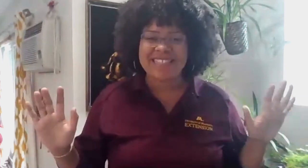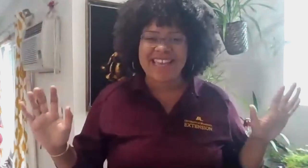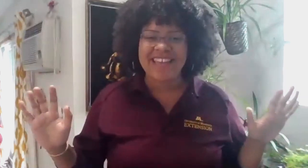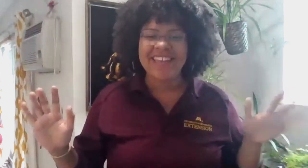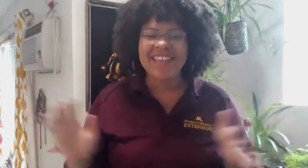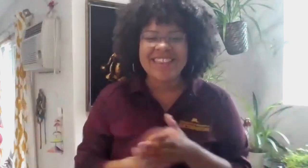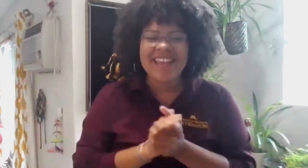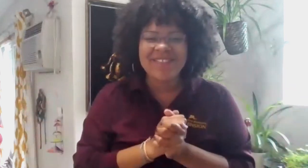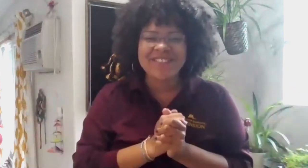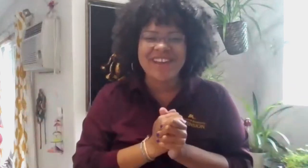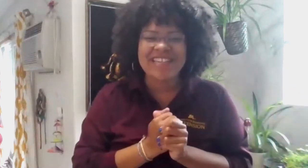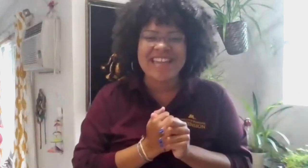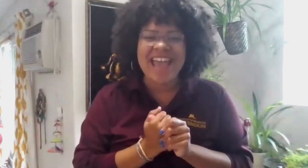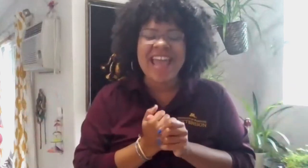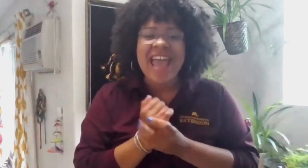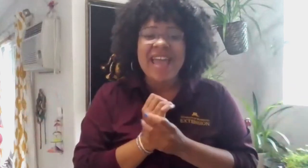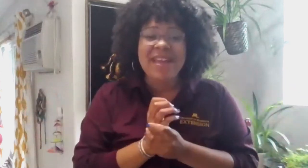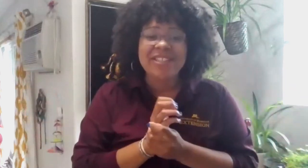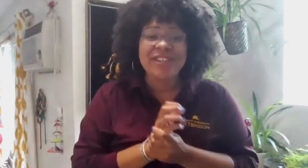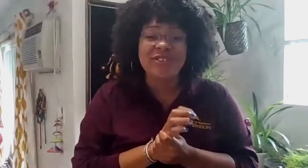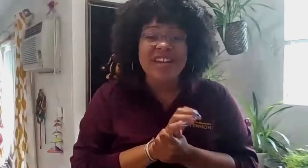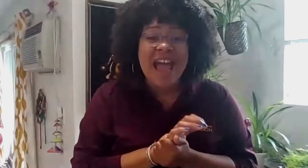practicing. Thanks for joining today, and make sure you join next